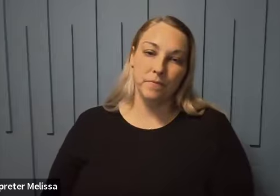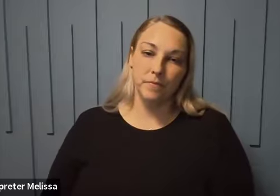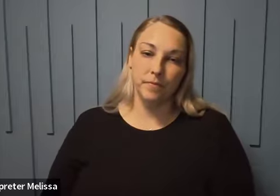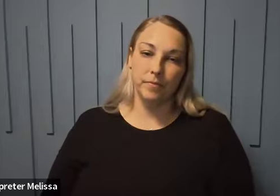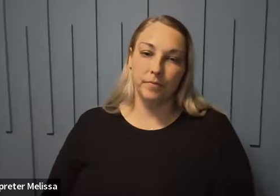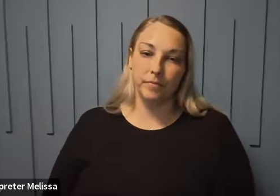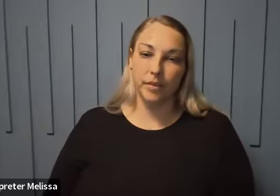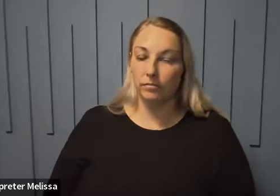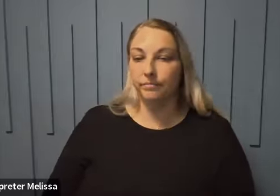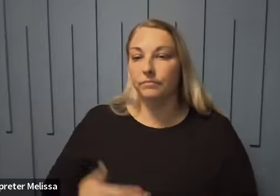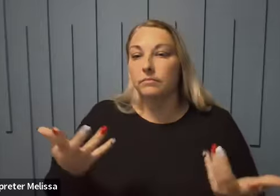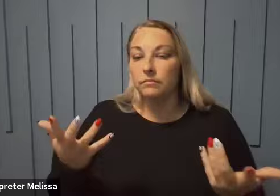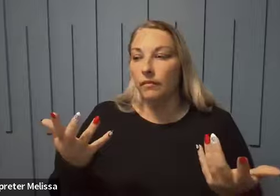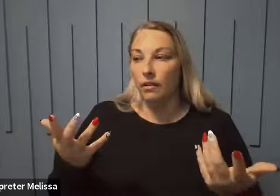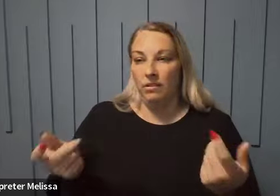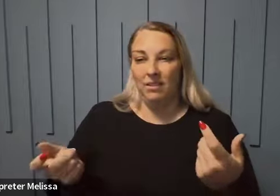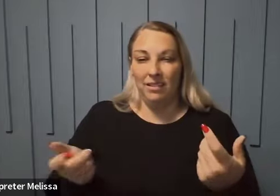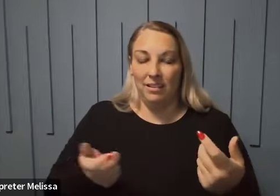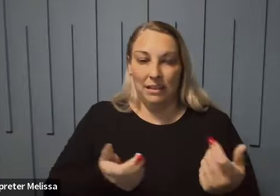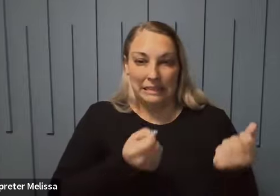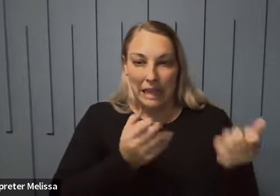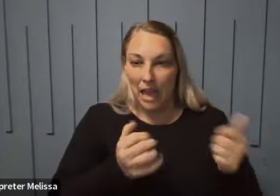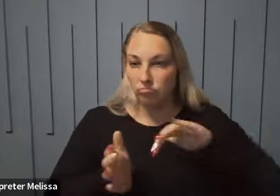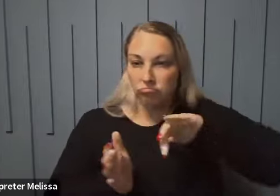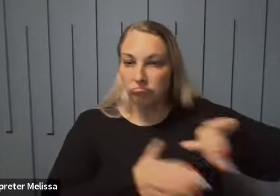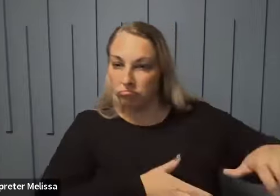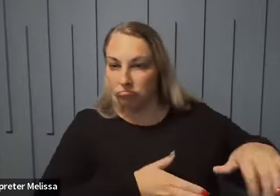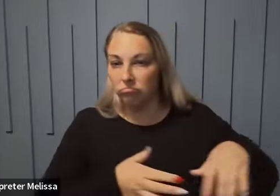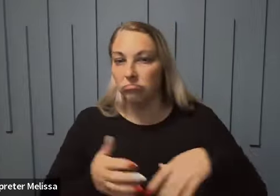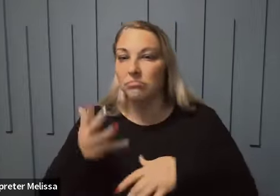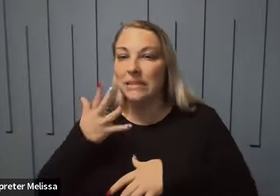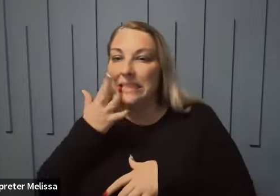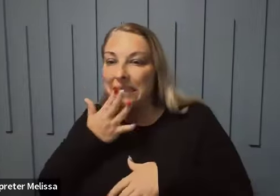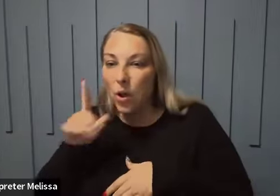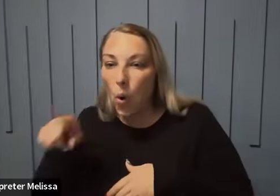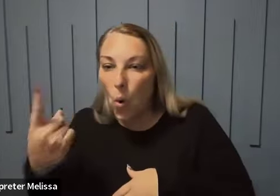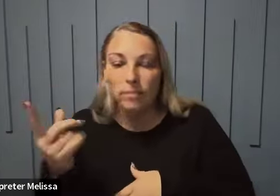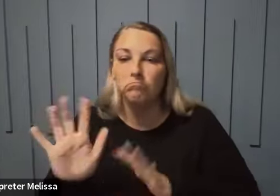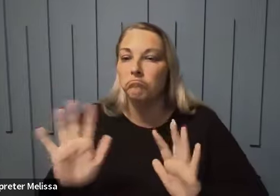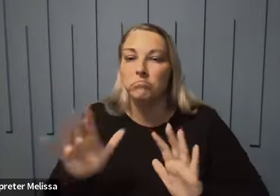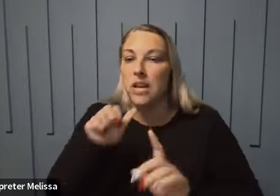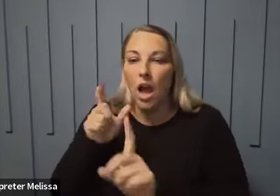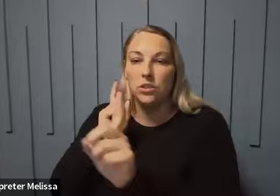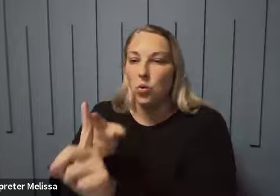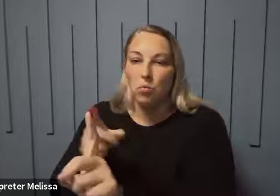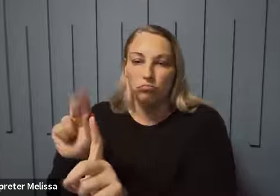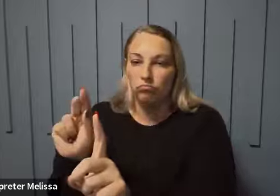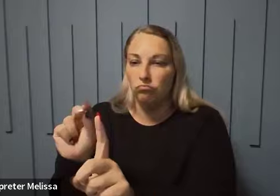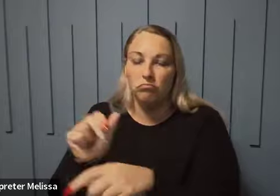He never intended to replace American Sign Language. That was also not his goal. So that's the history of how he came